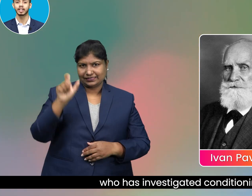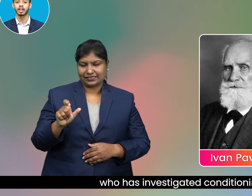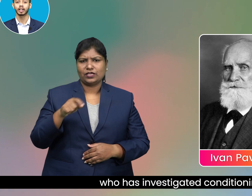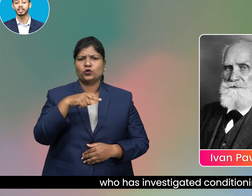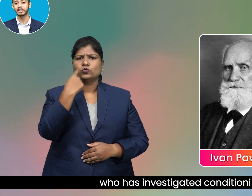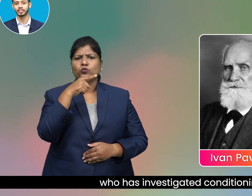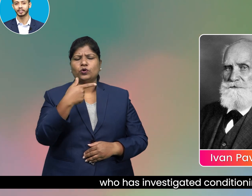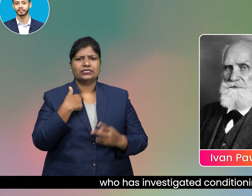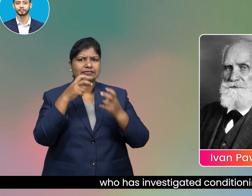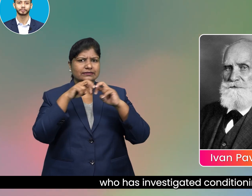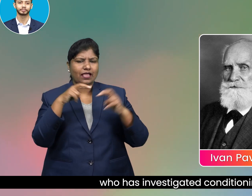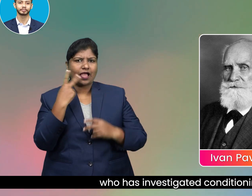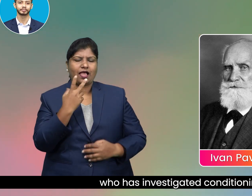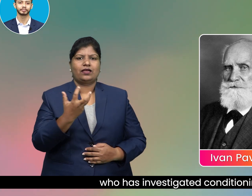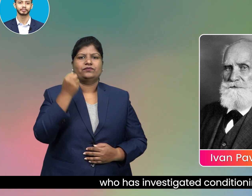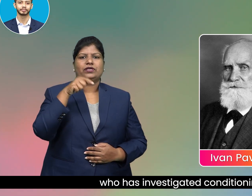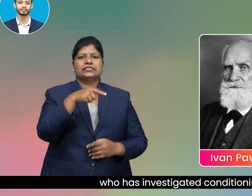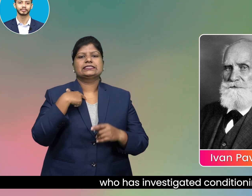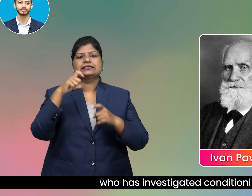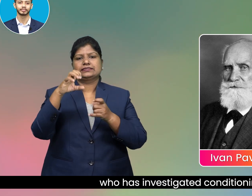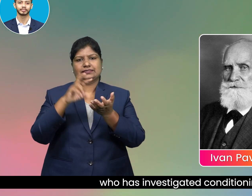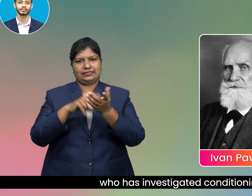investigated conditioning.